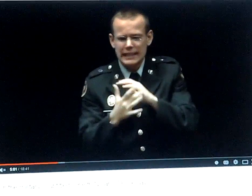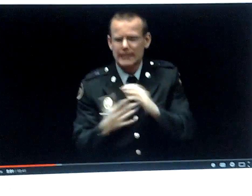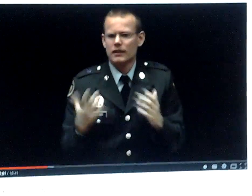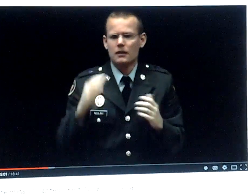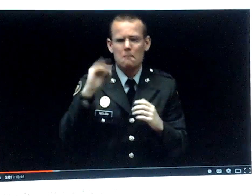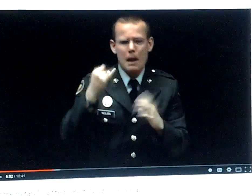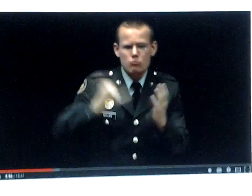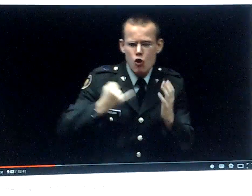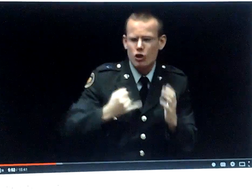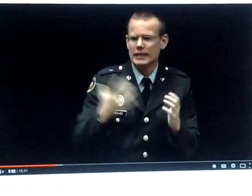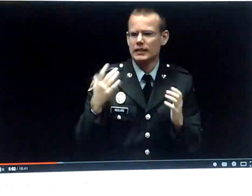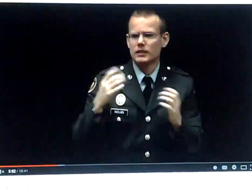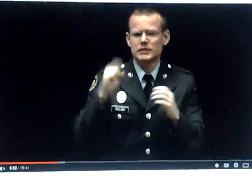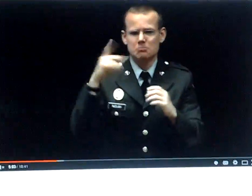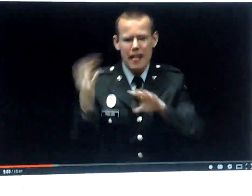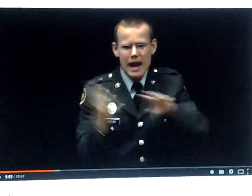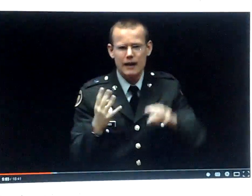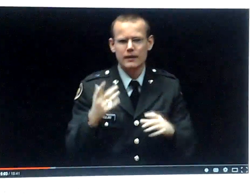So,